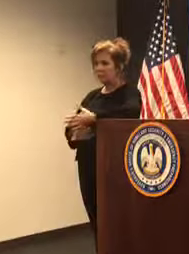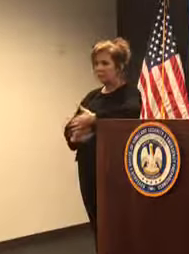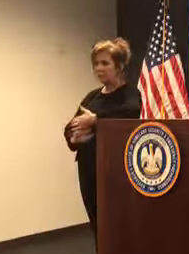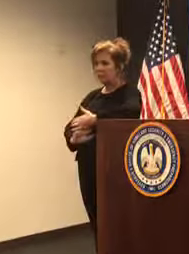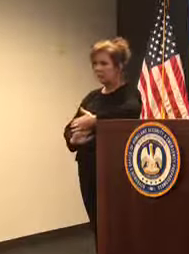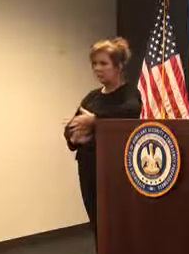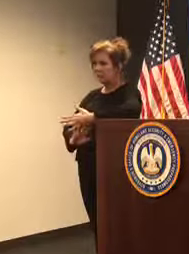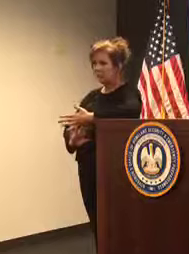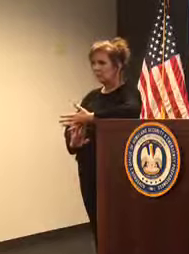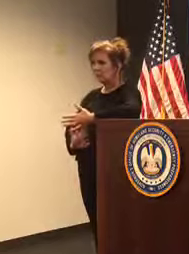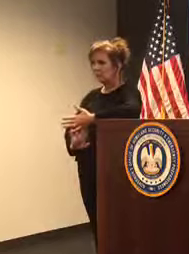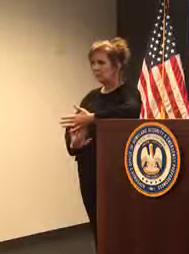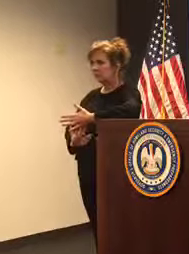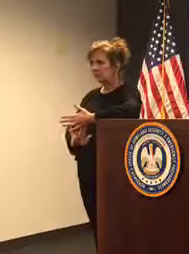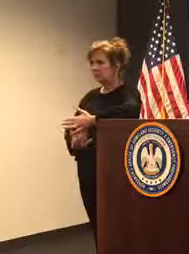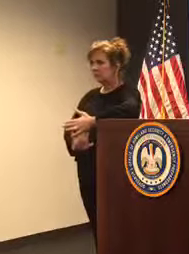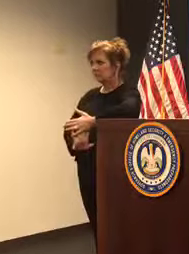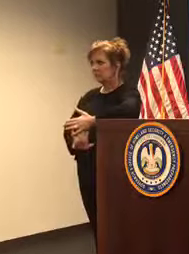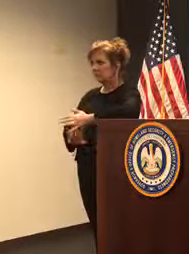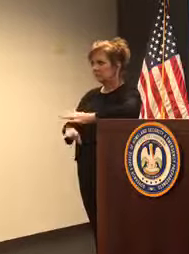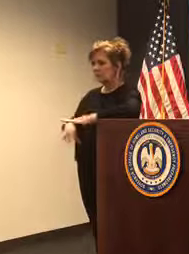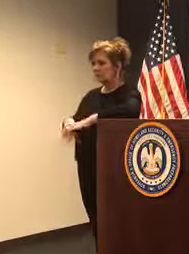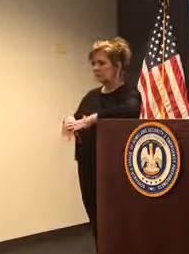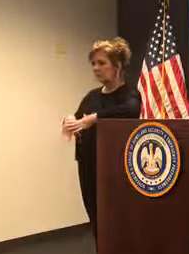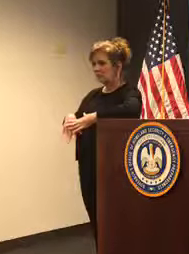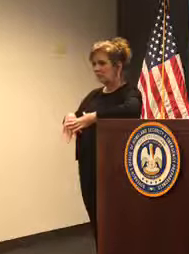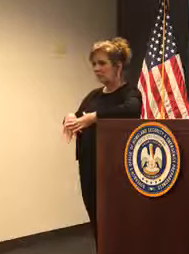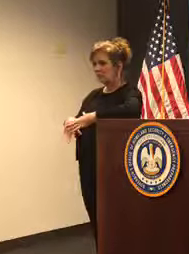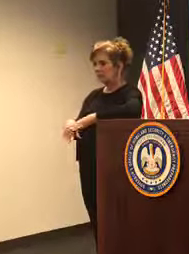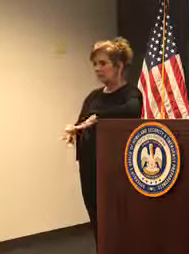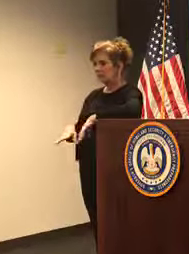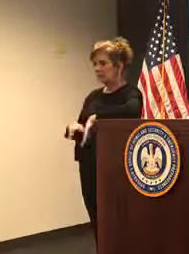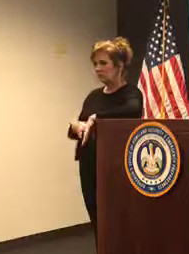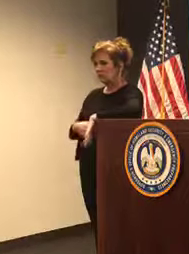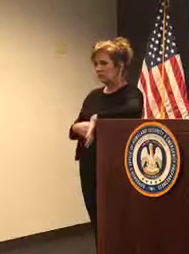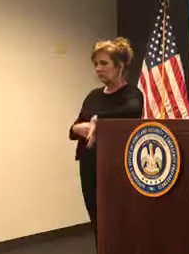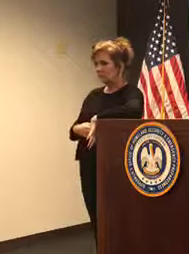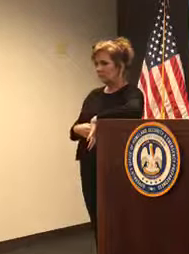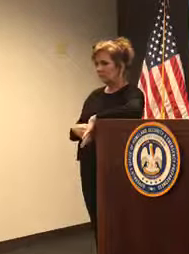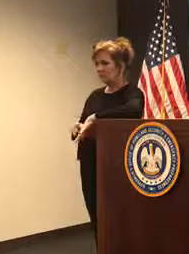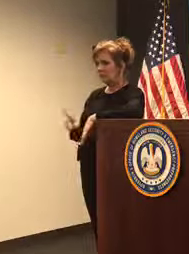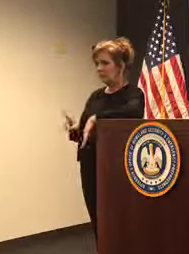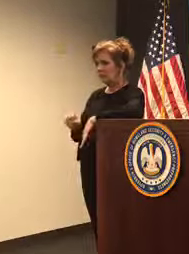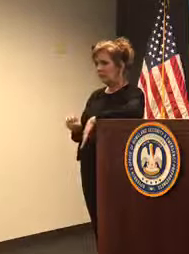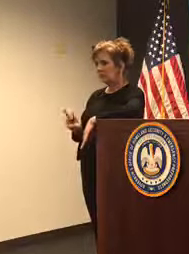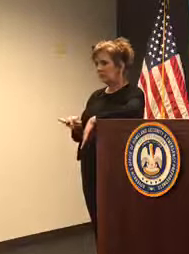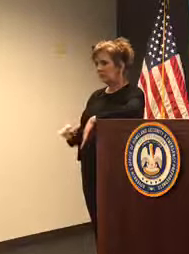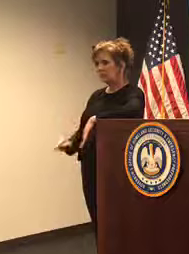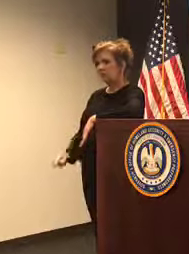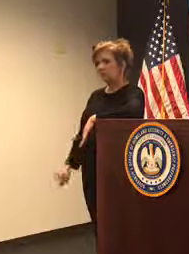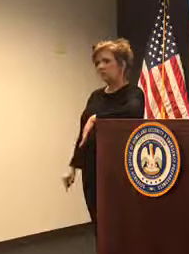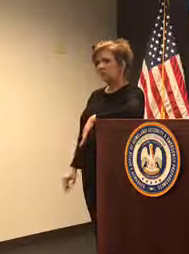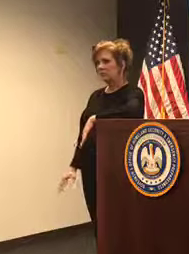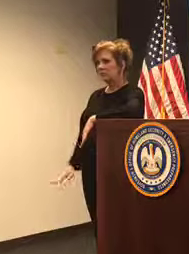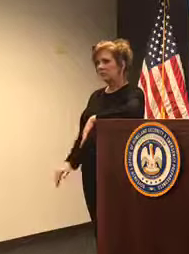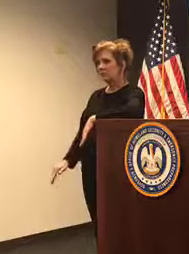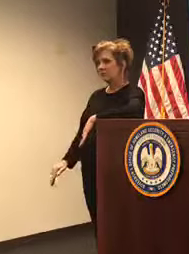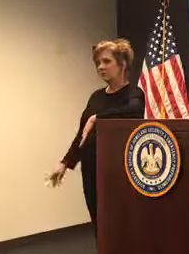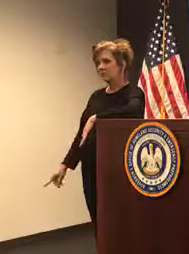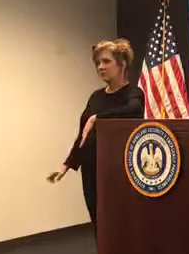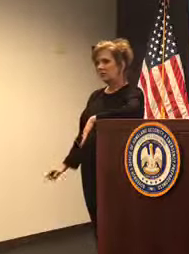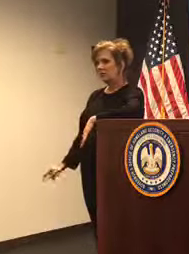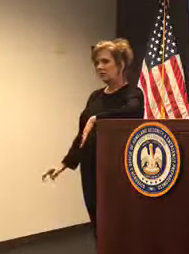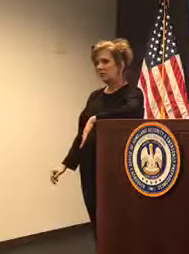Fall. Isn't that the DeWitt Center? You're talking about an Alexander? Alexander, yes. The DeWitt Center. I thought it was the Dean Lee. Well, it's that Dean